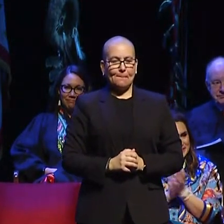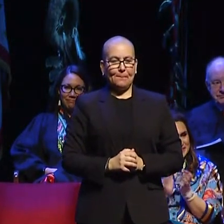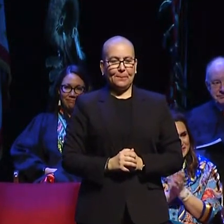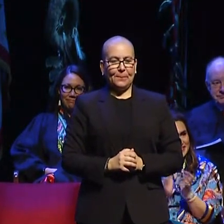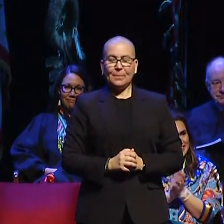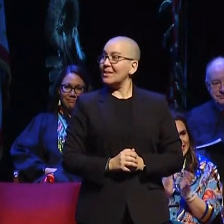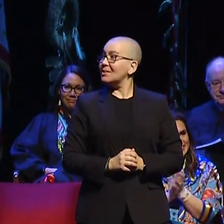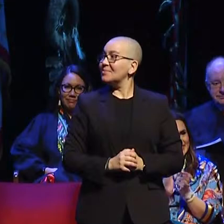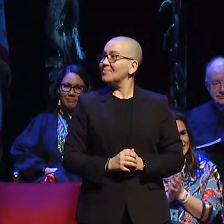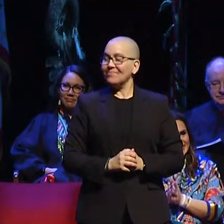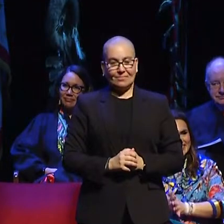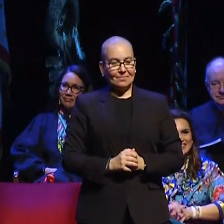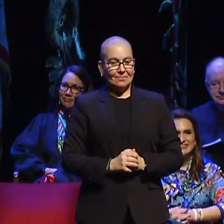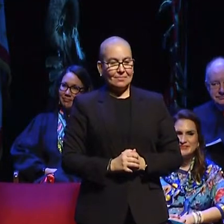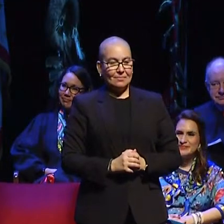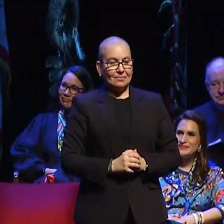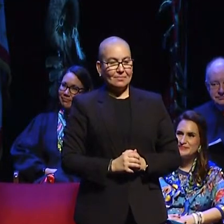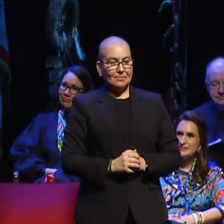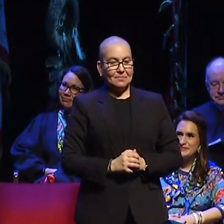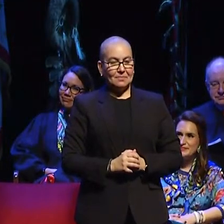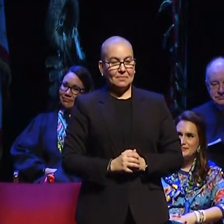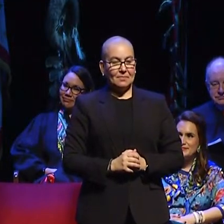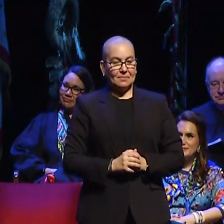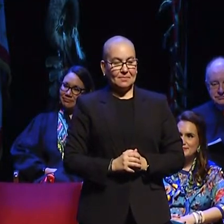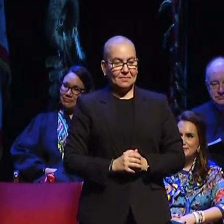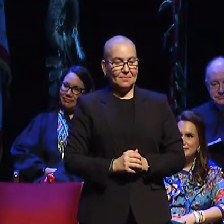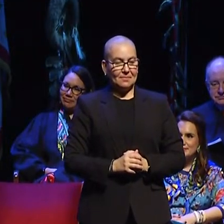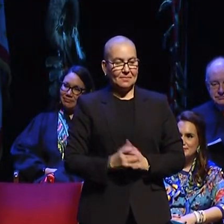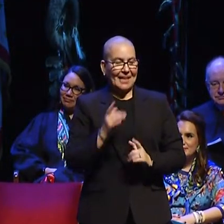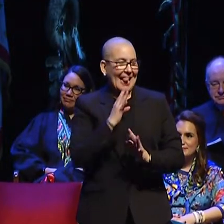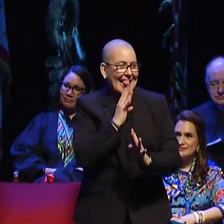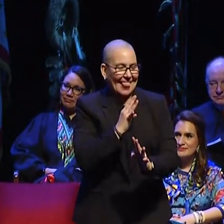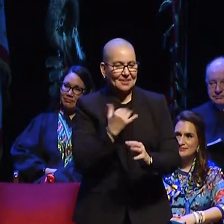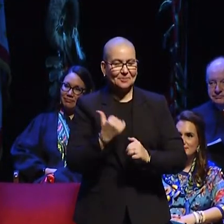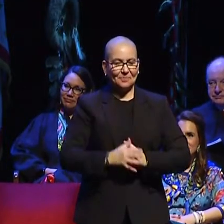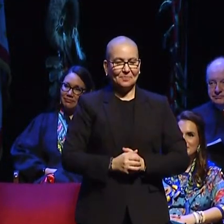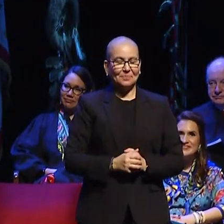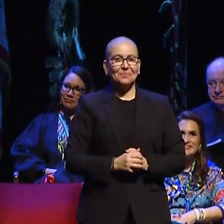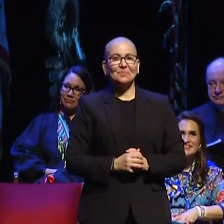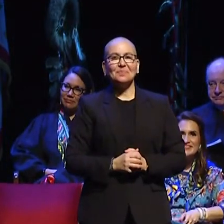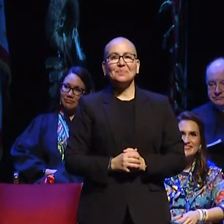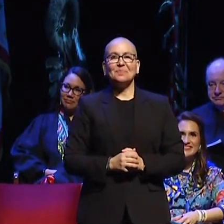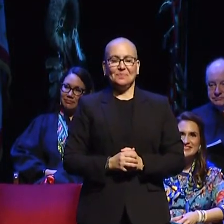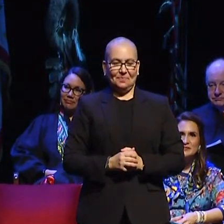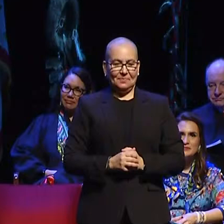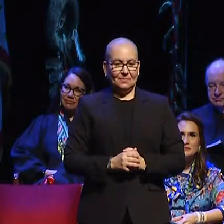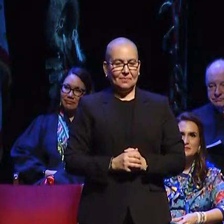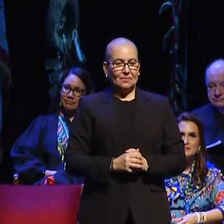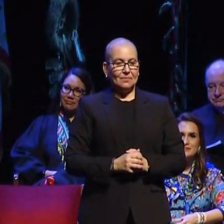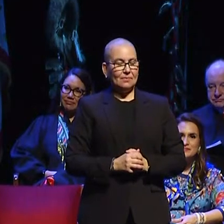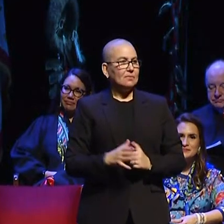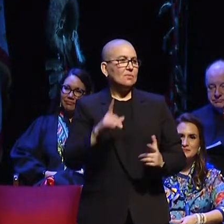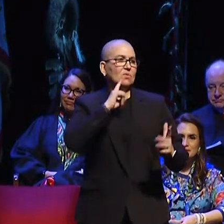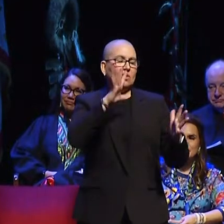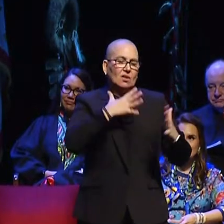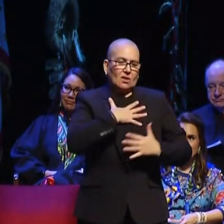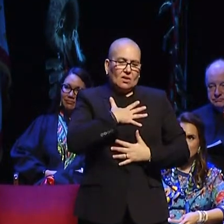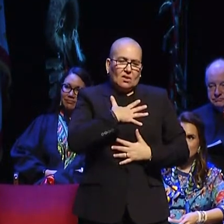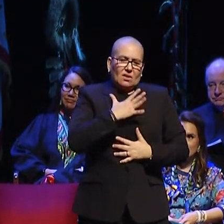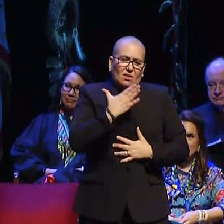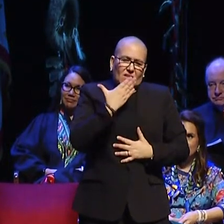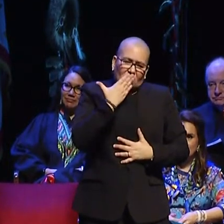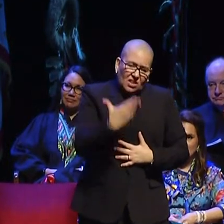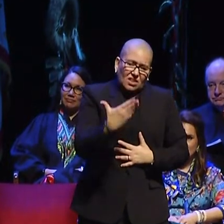Well, you saw this big family come up here, and I'll have to say, my deepest thanks to Gwen, my